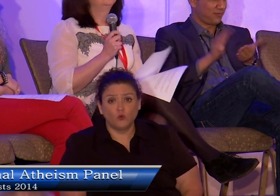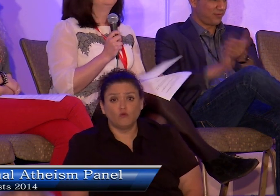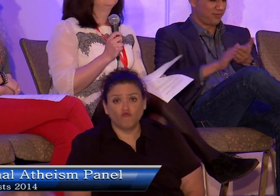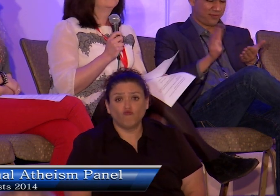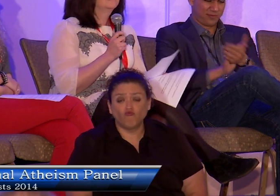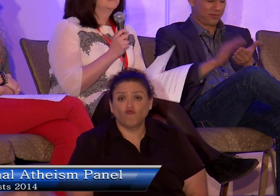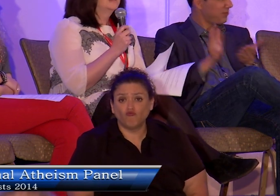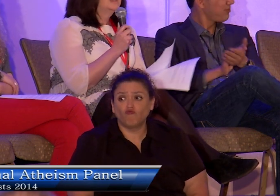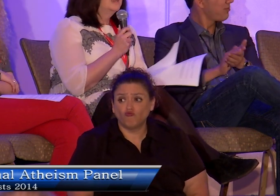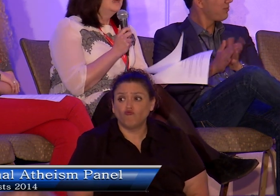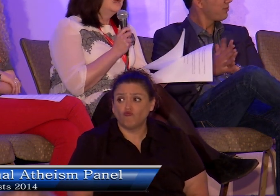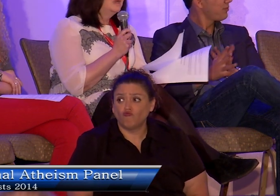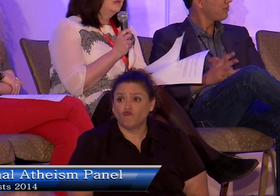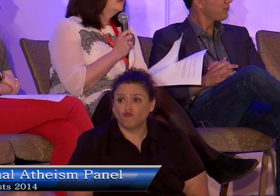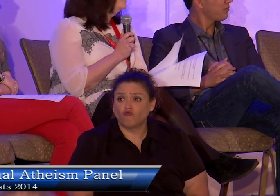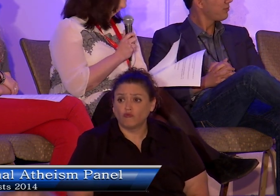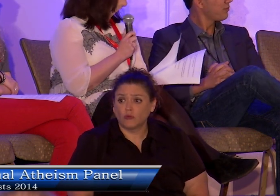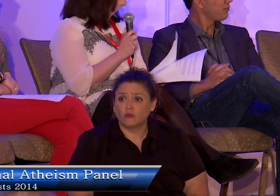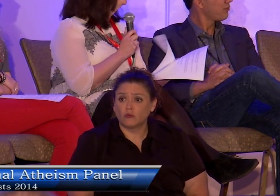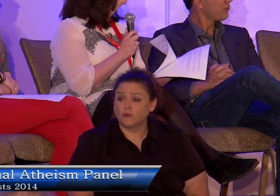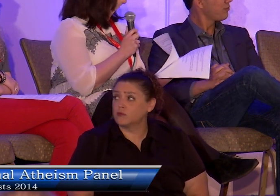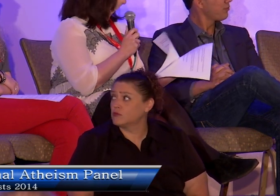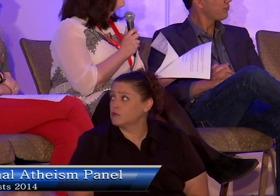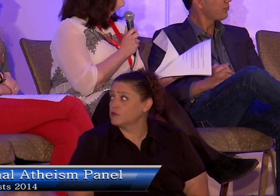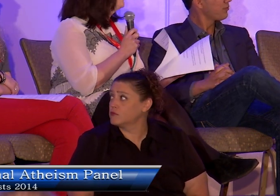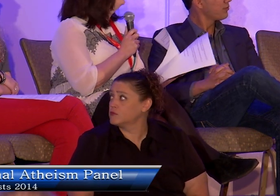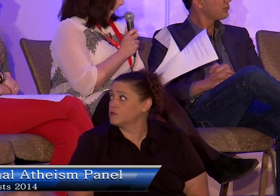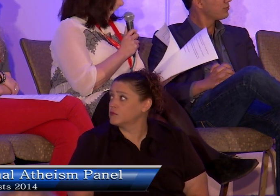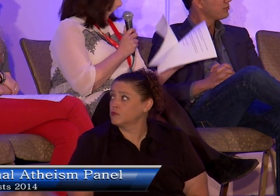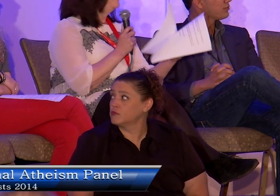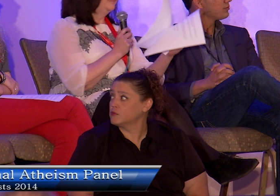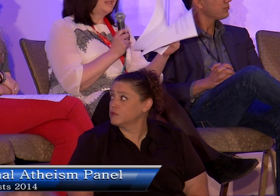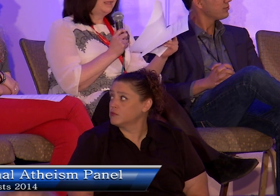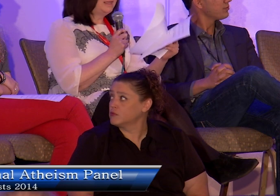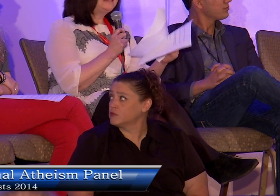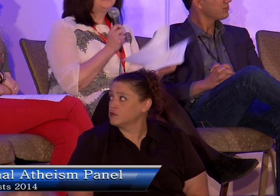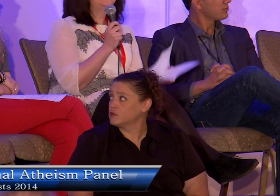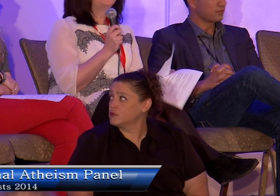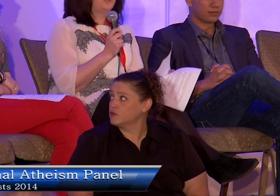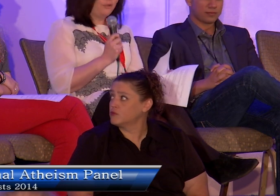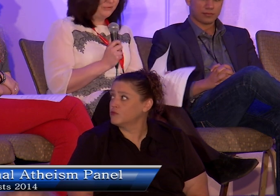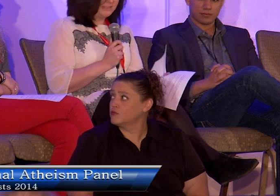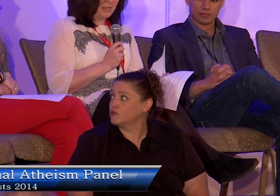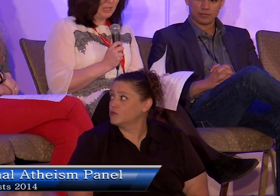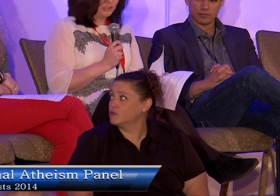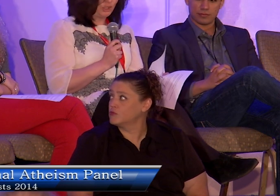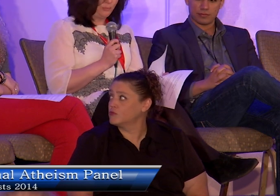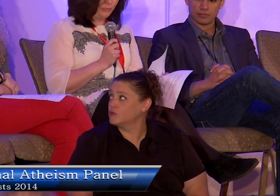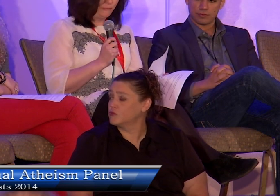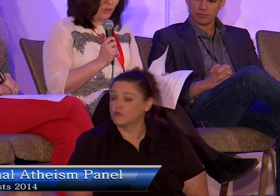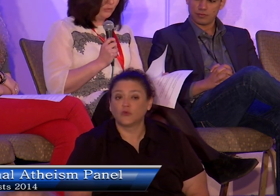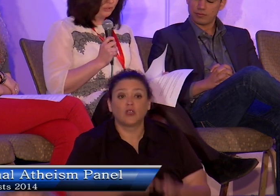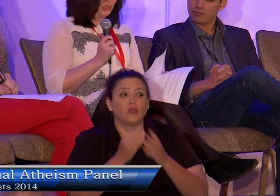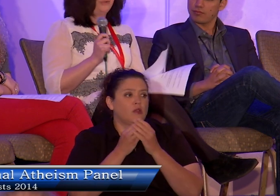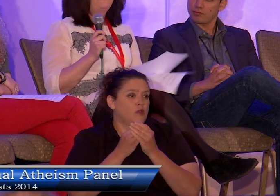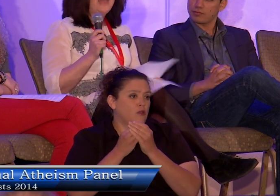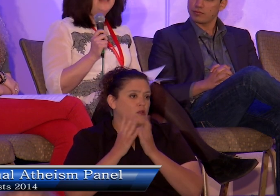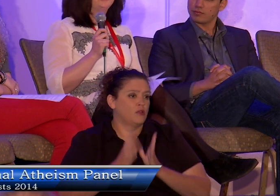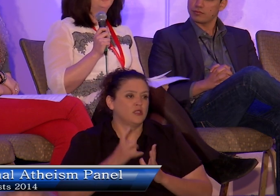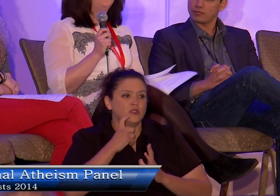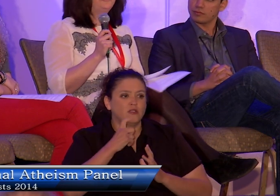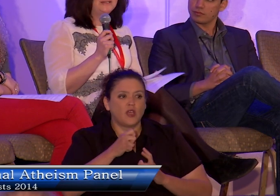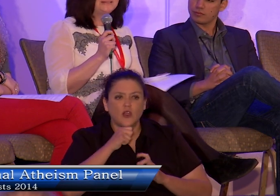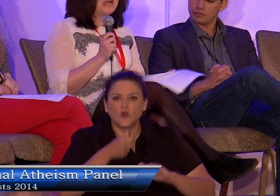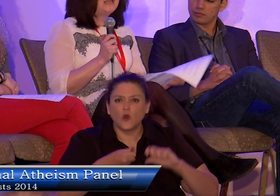Okay, Maryam. Okay. Islamists will often tell us, don't provoke, don't